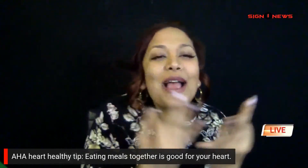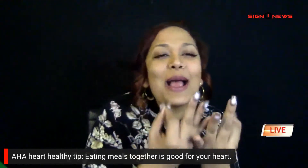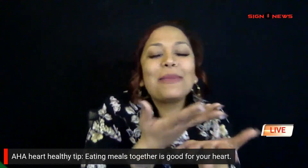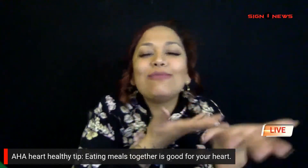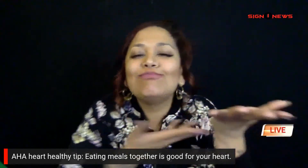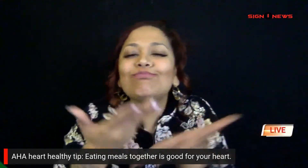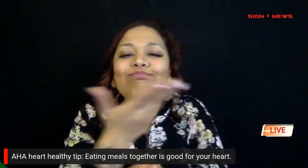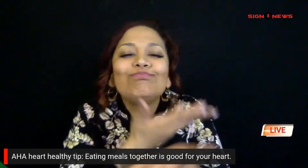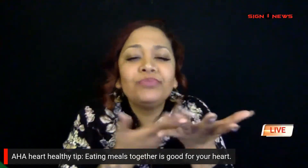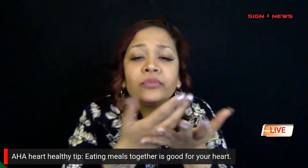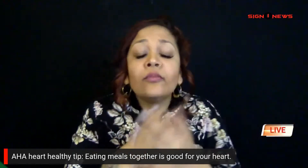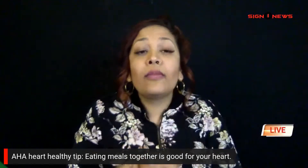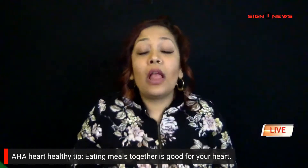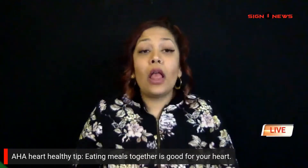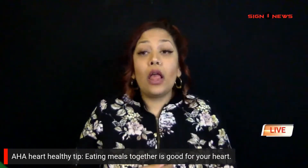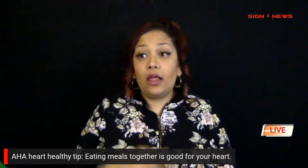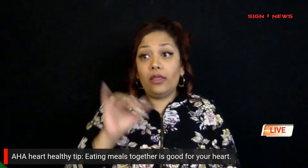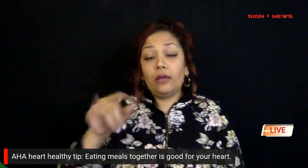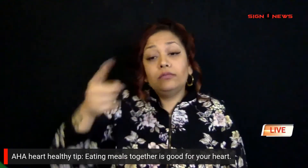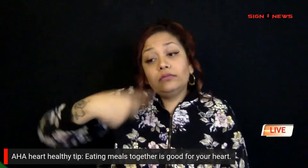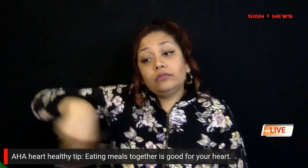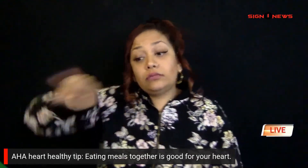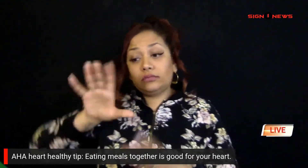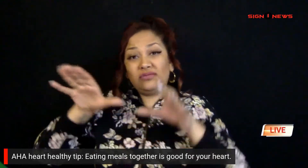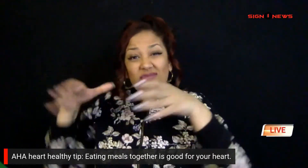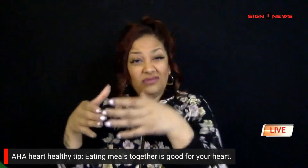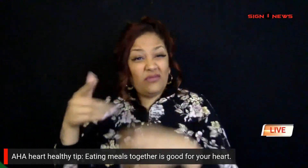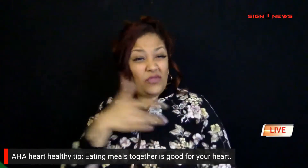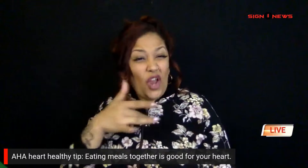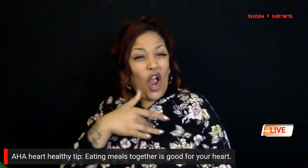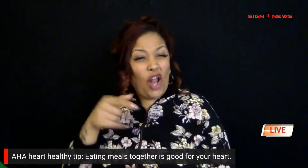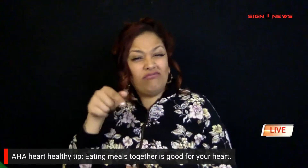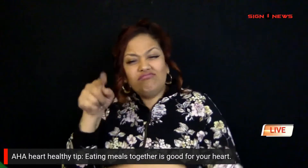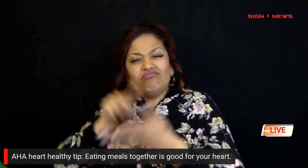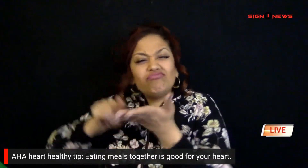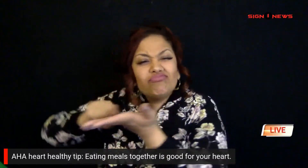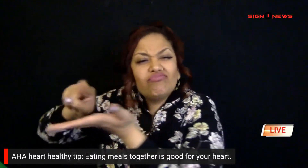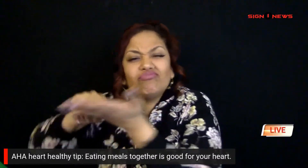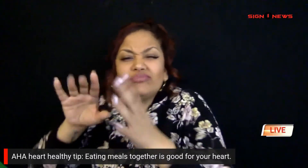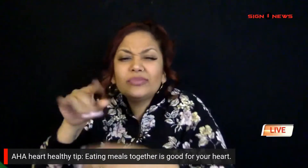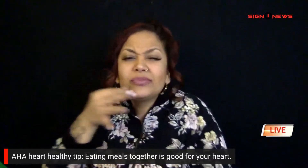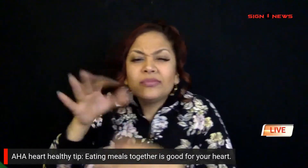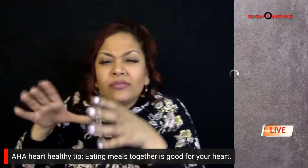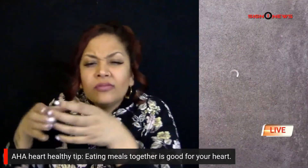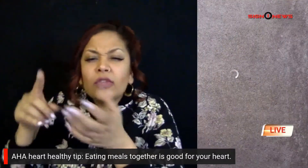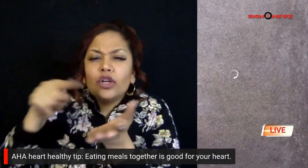what's even better is eating a balanced meal and enjoying it with your family.